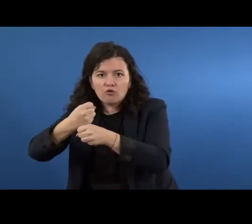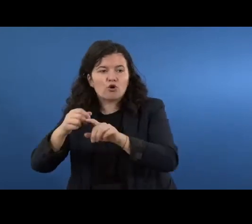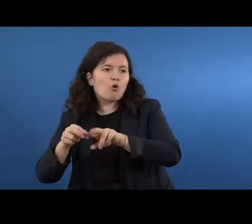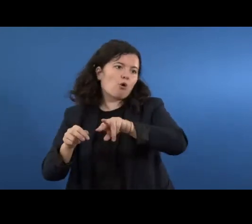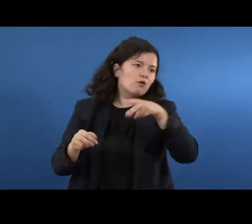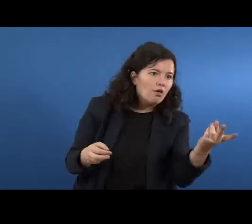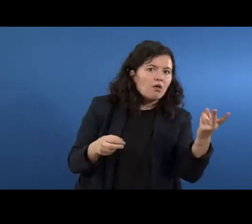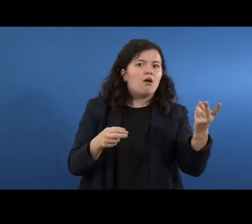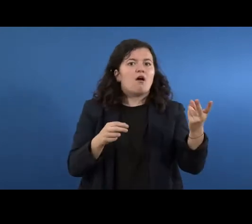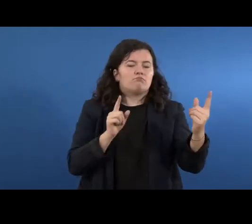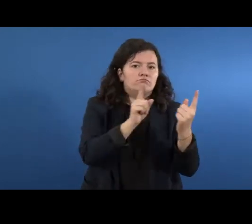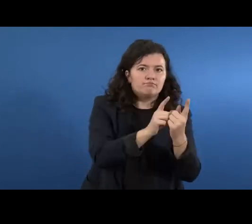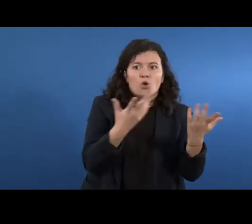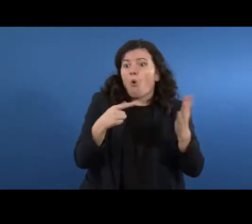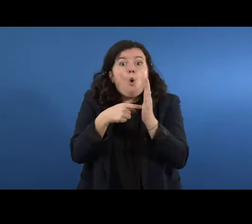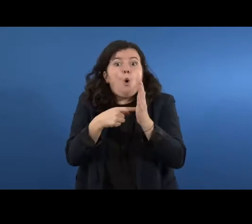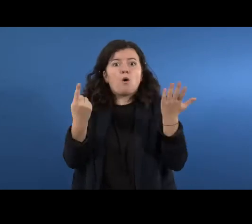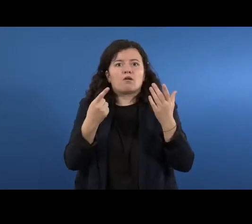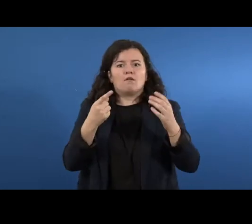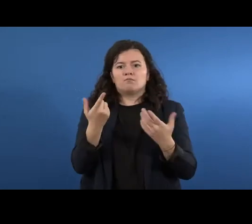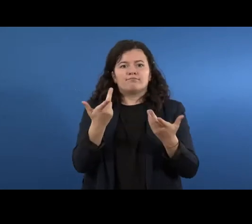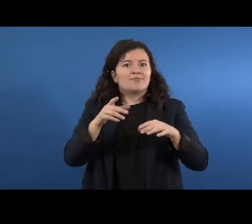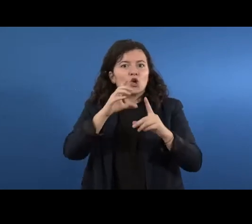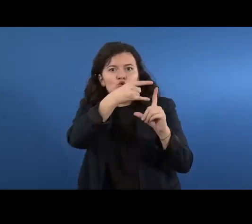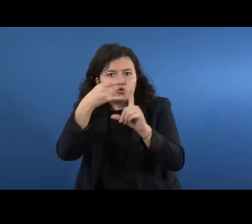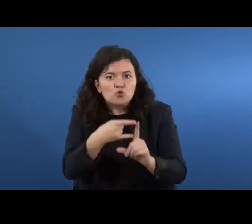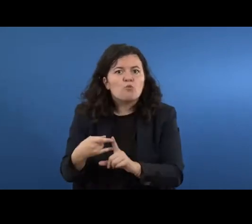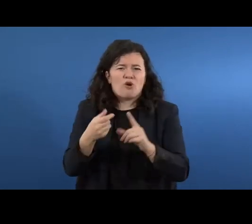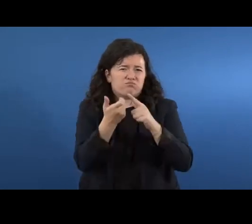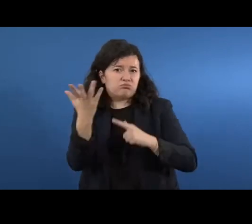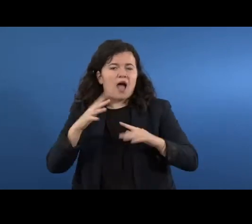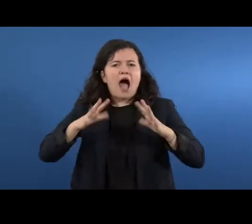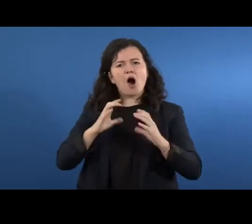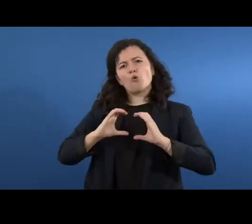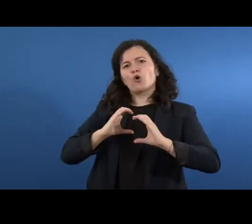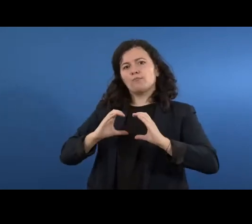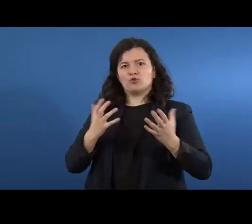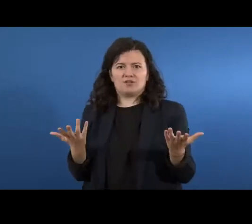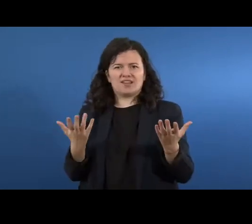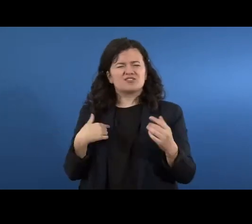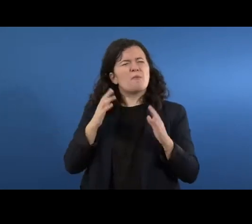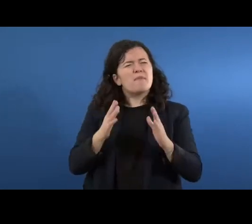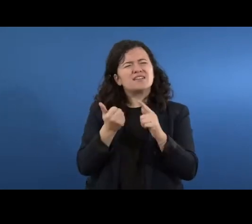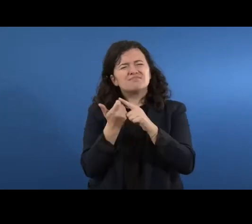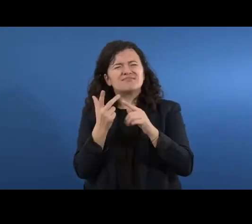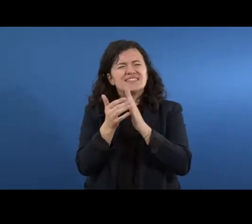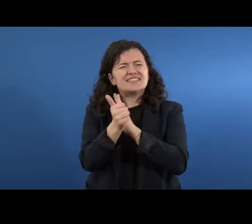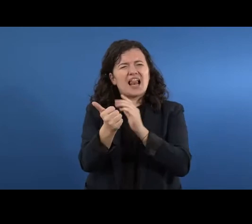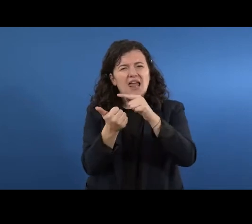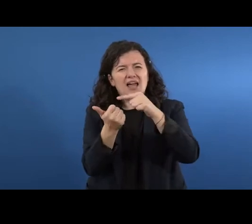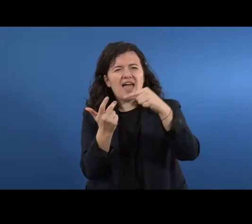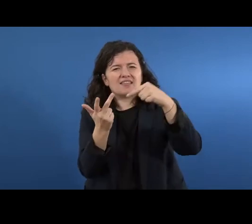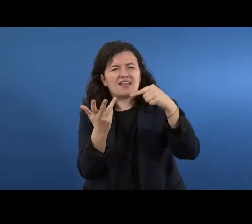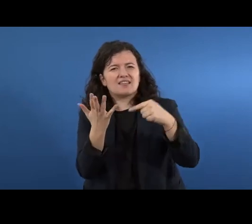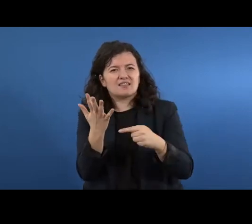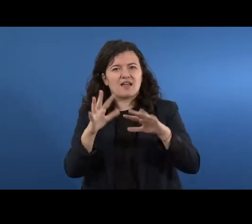management, managing or leading teams that are dispersed because of the use of technology or teleworking, the